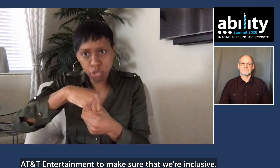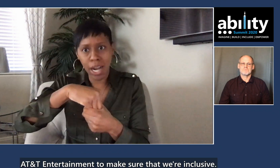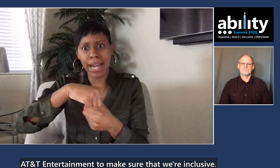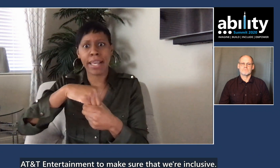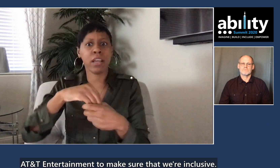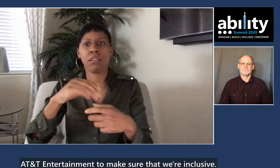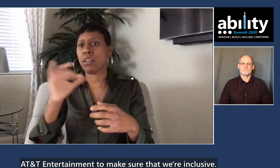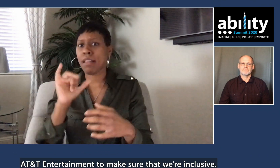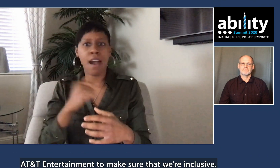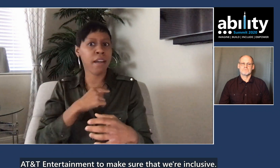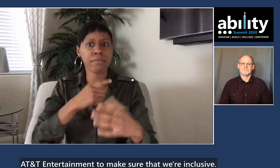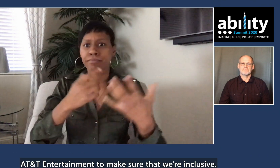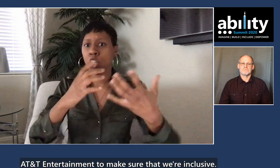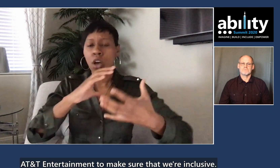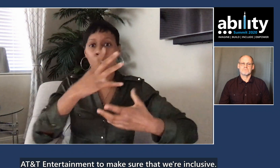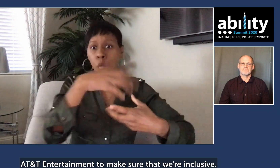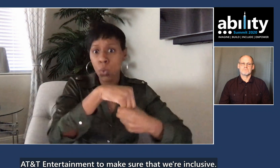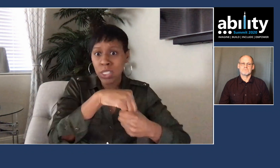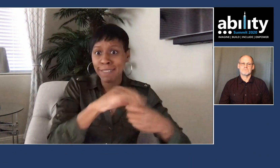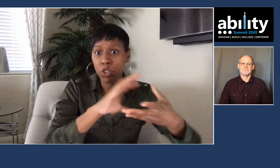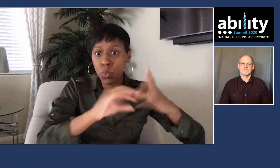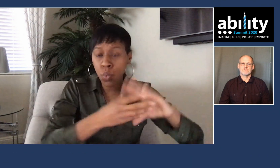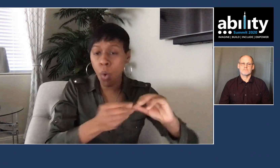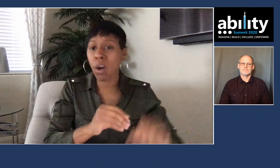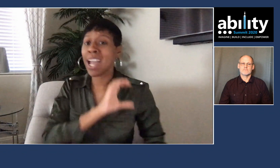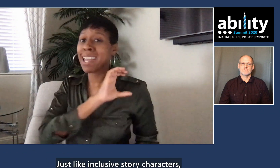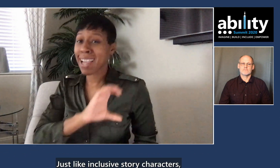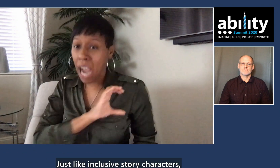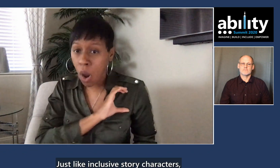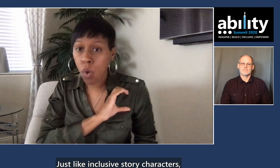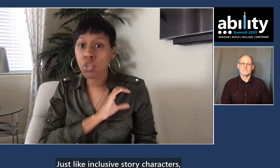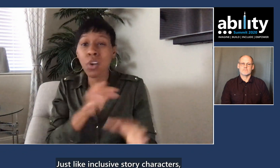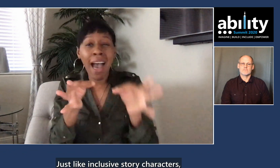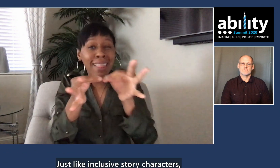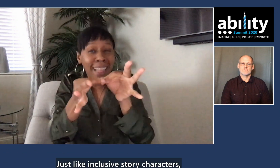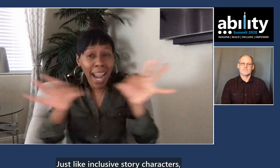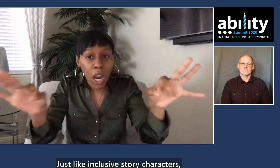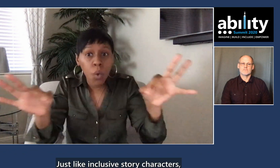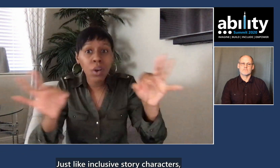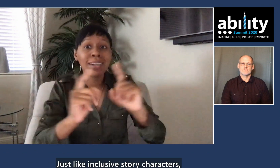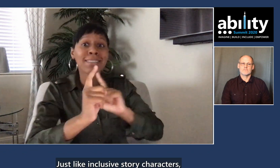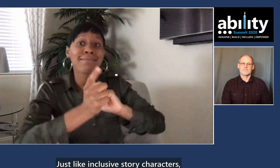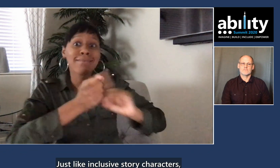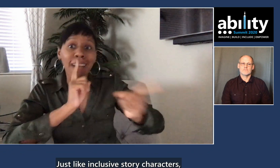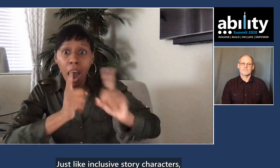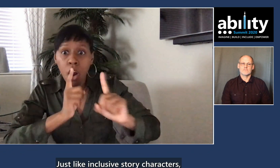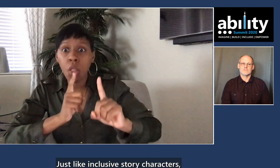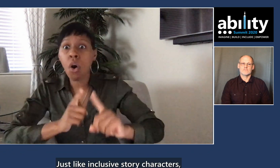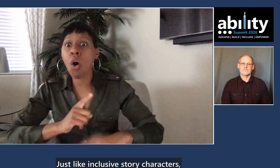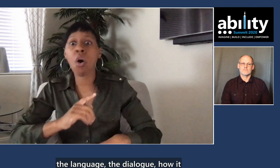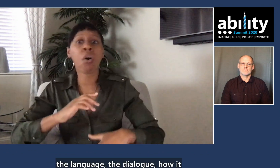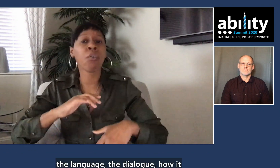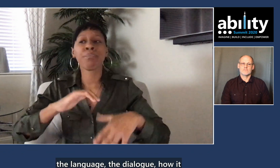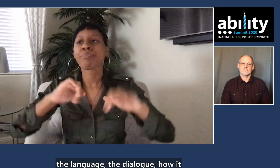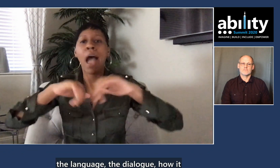make sure that we're inclusive, just like inclusive story, characters, the language, the